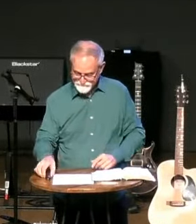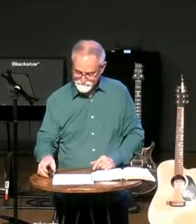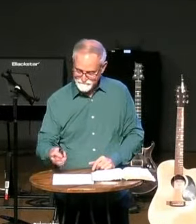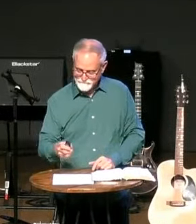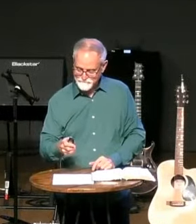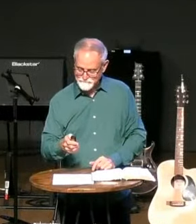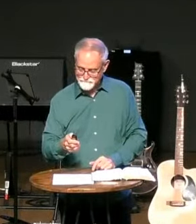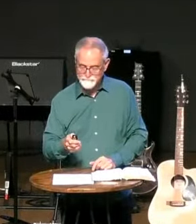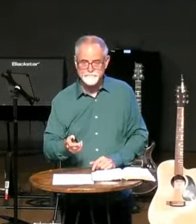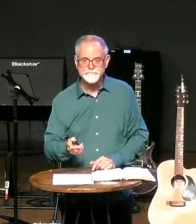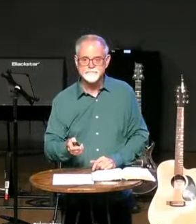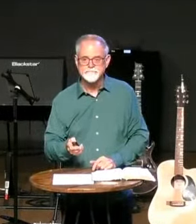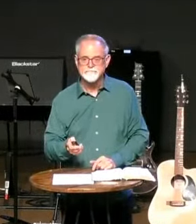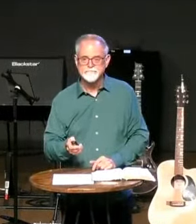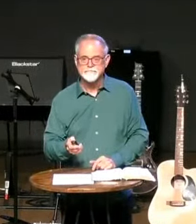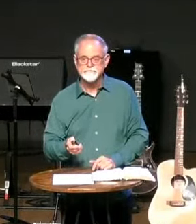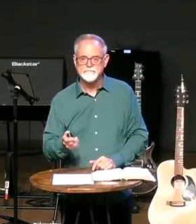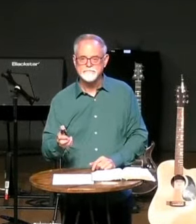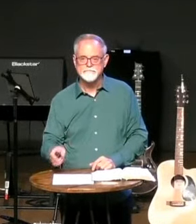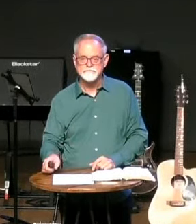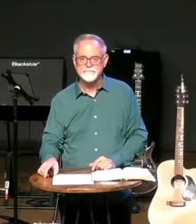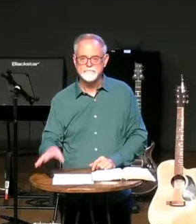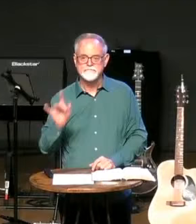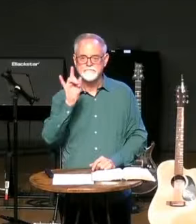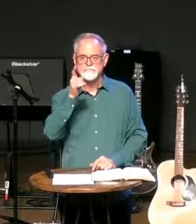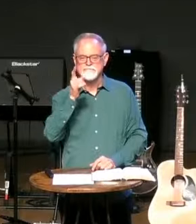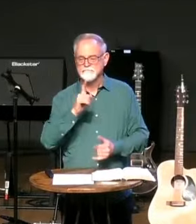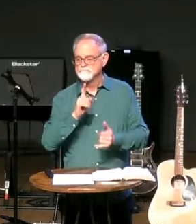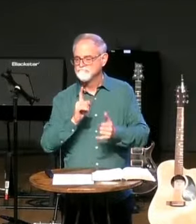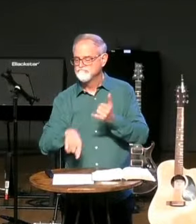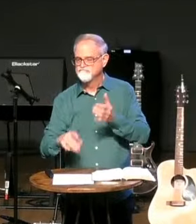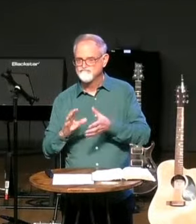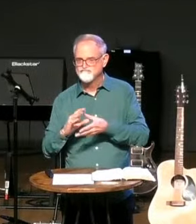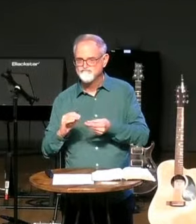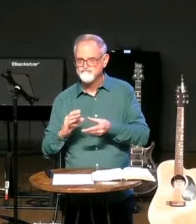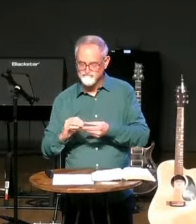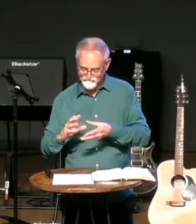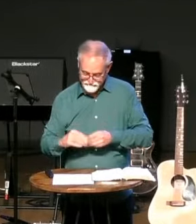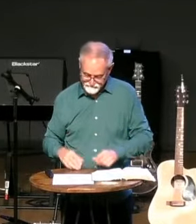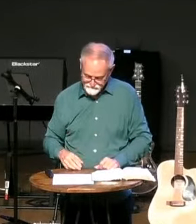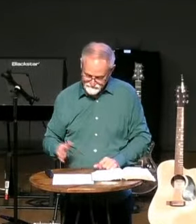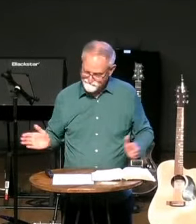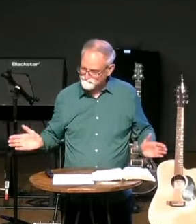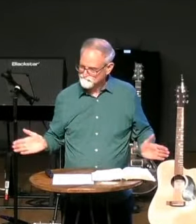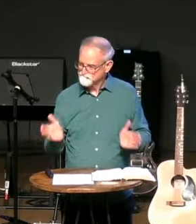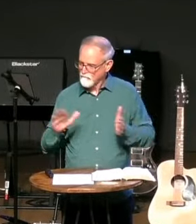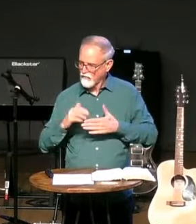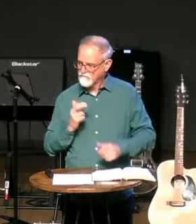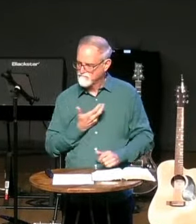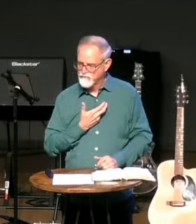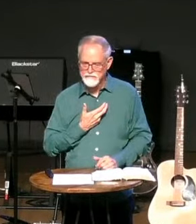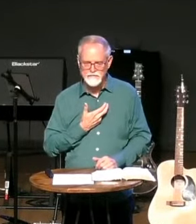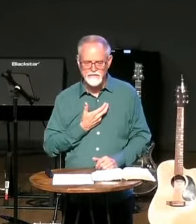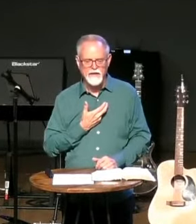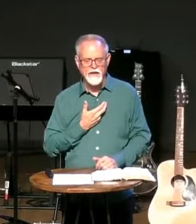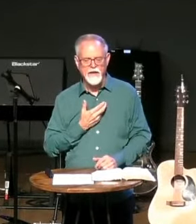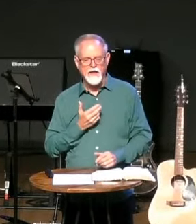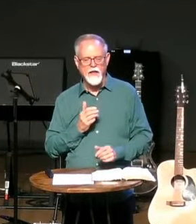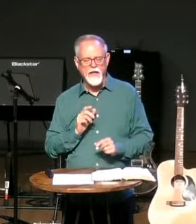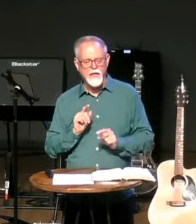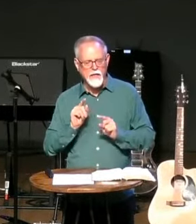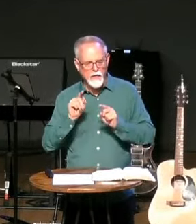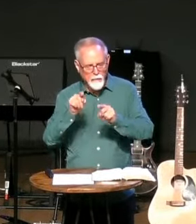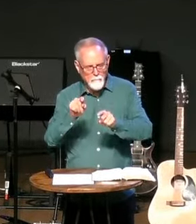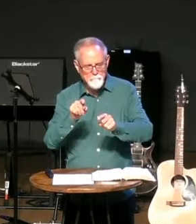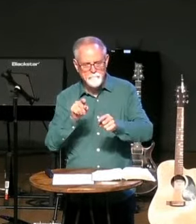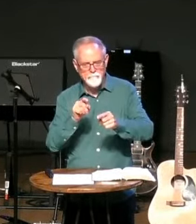Amen? Now, this is my last bit before Stephen comes up and